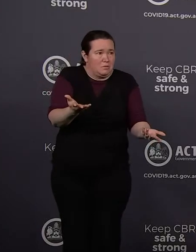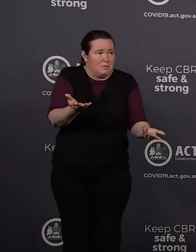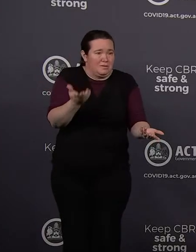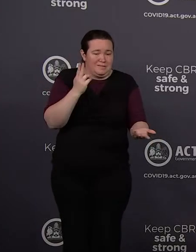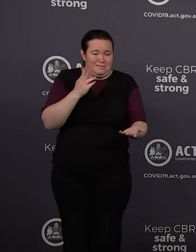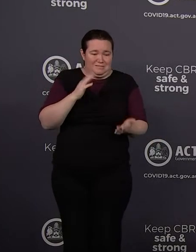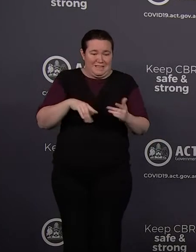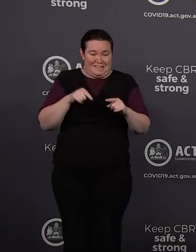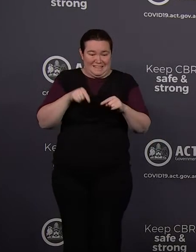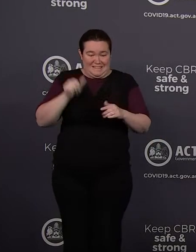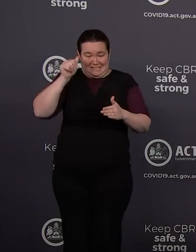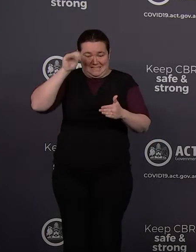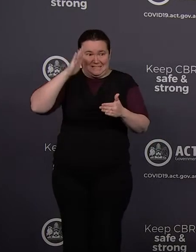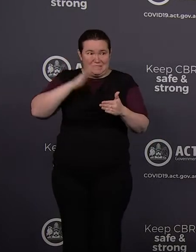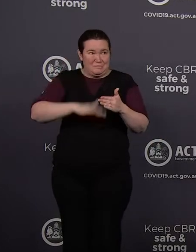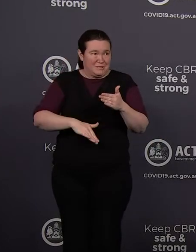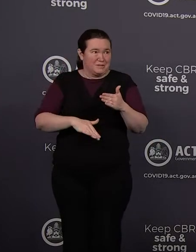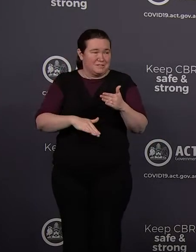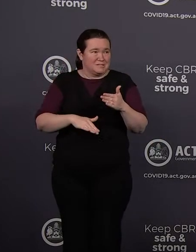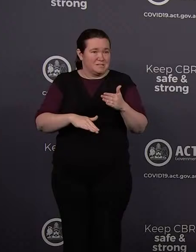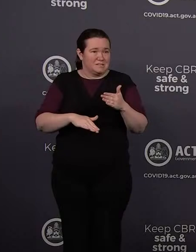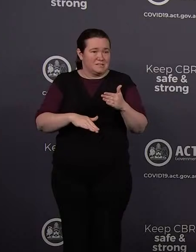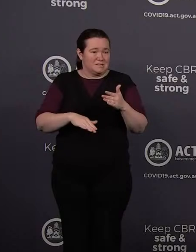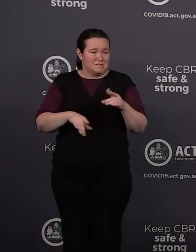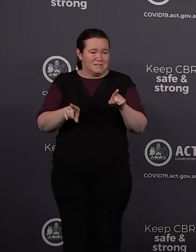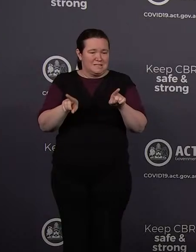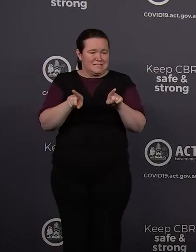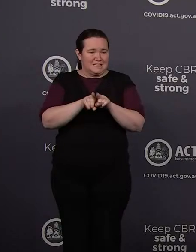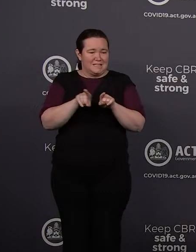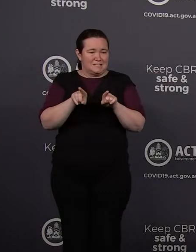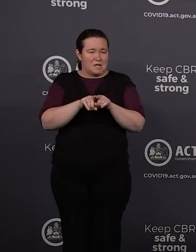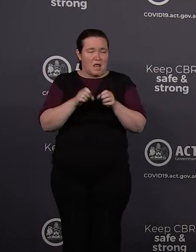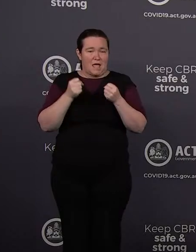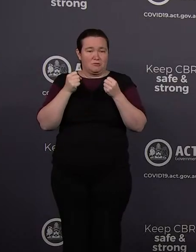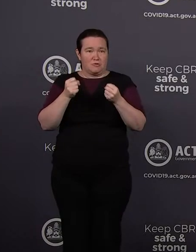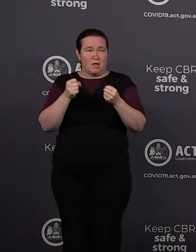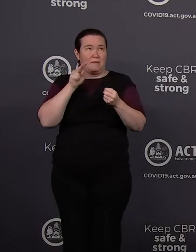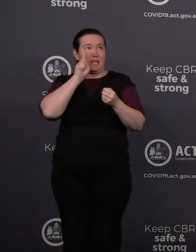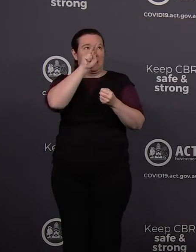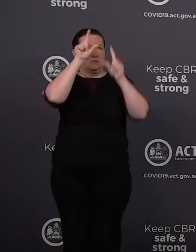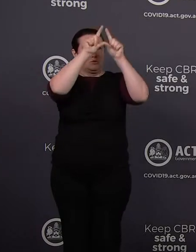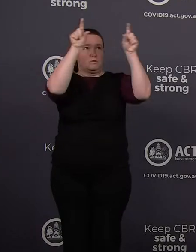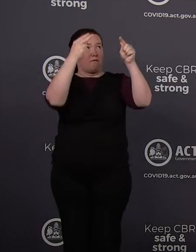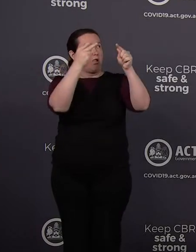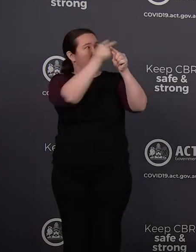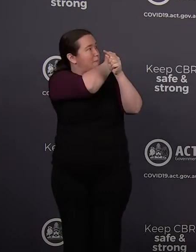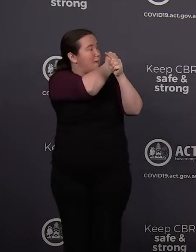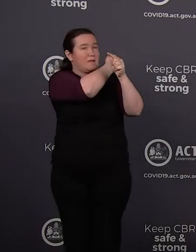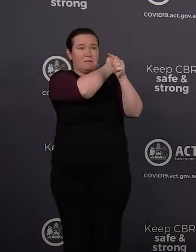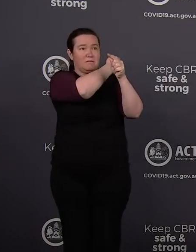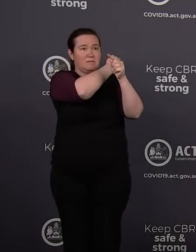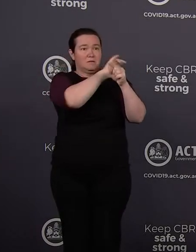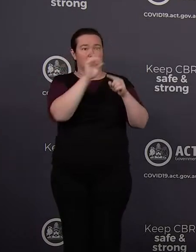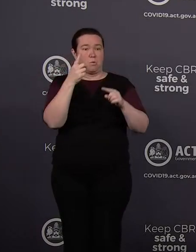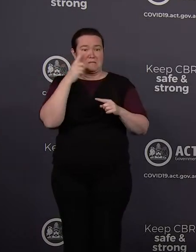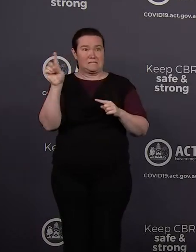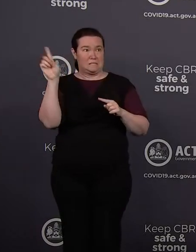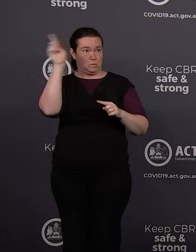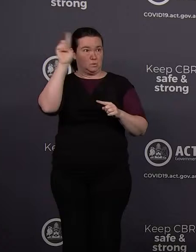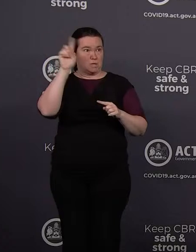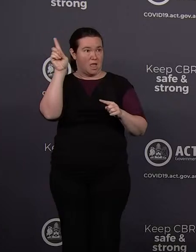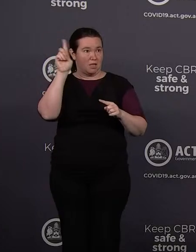experience, to use an analogy, is like driving, looking in the rear vision mirror. What we are seeing